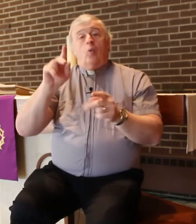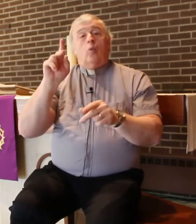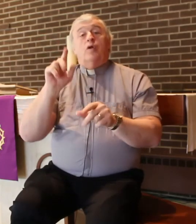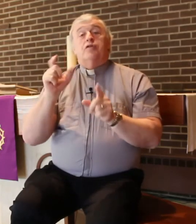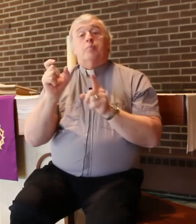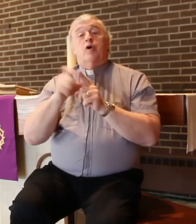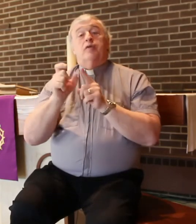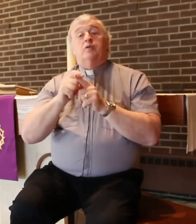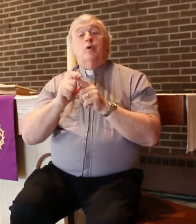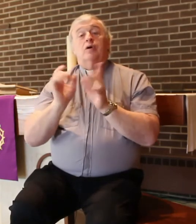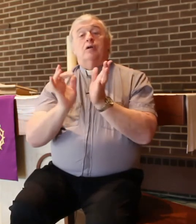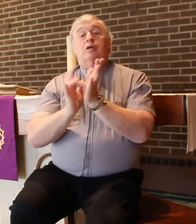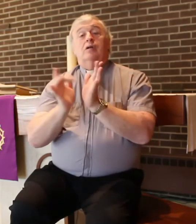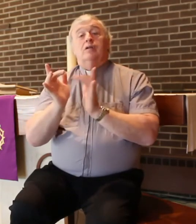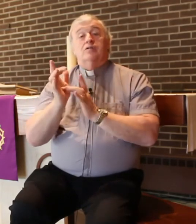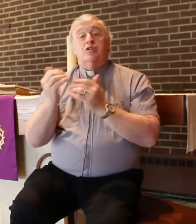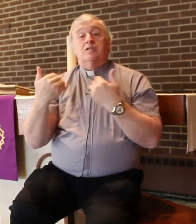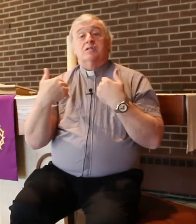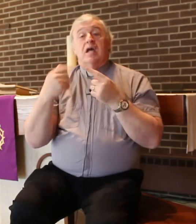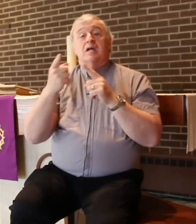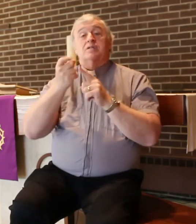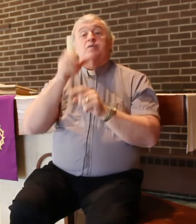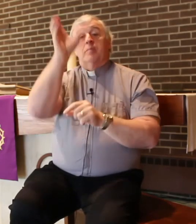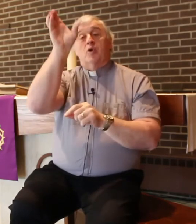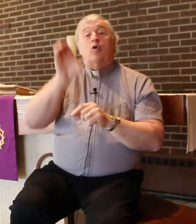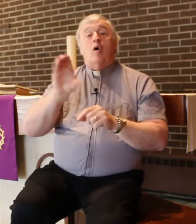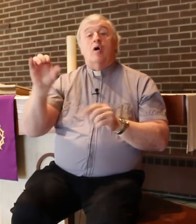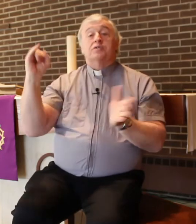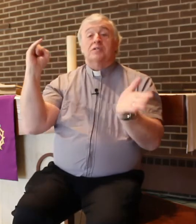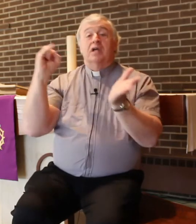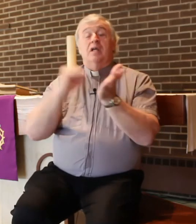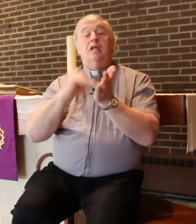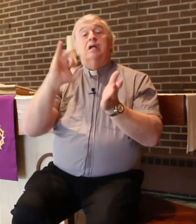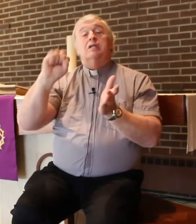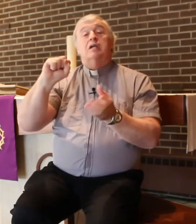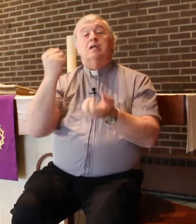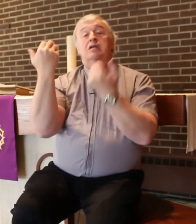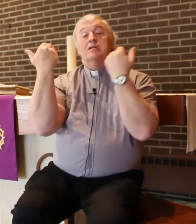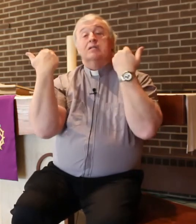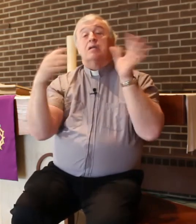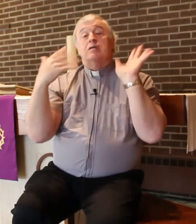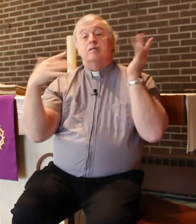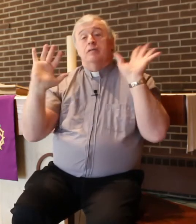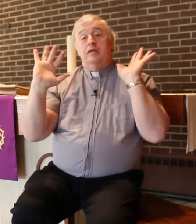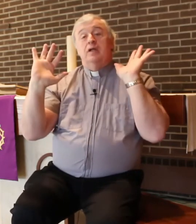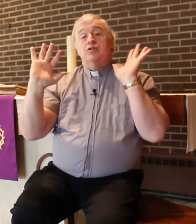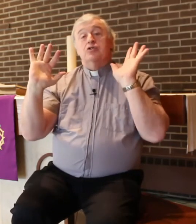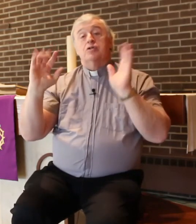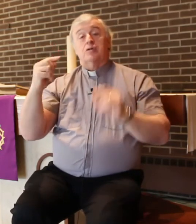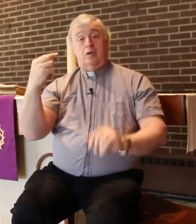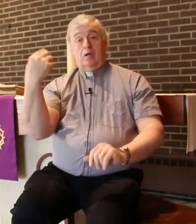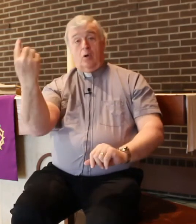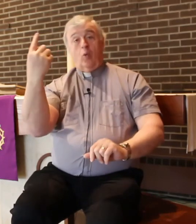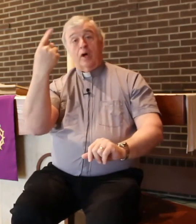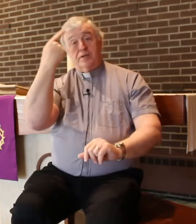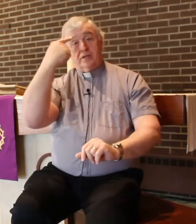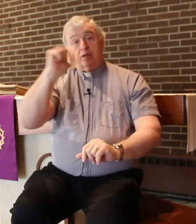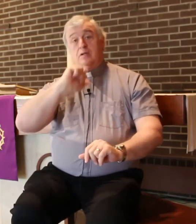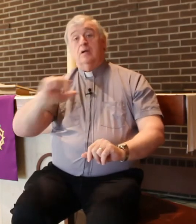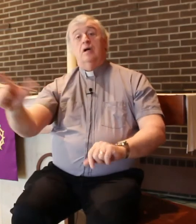with the perfect word that Jesus has from the cross. It is finished once